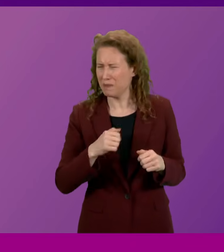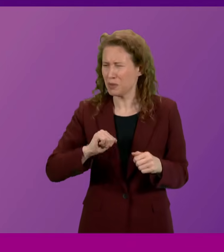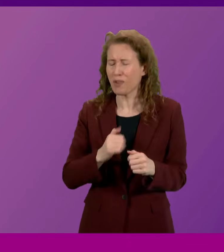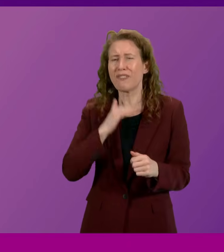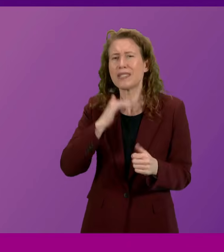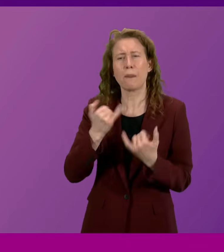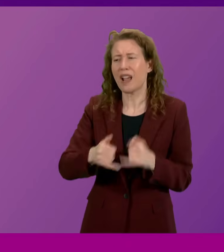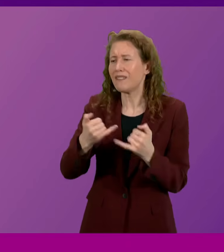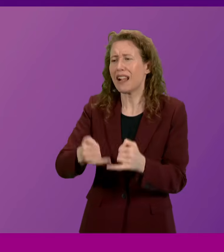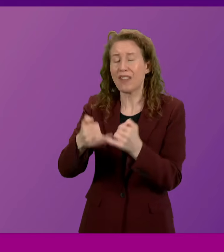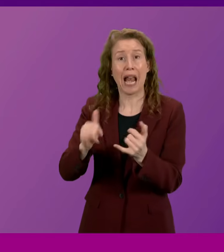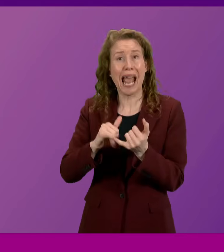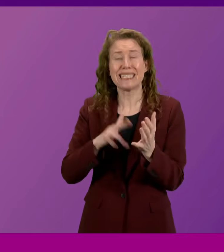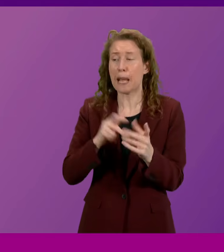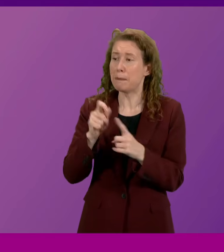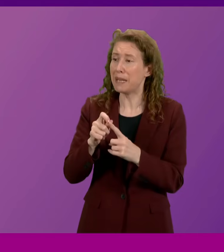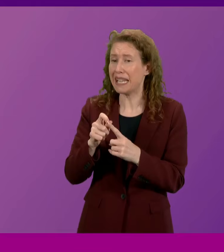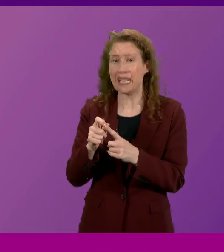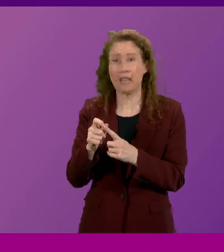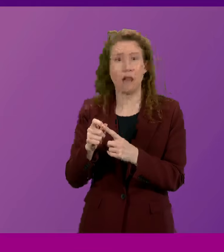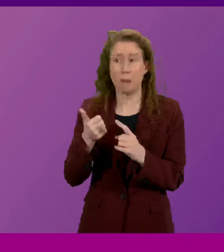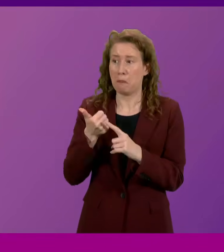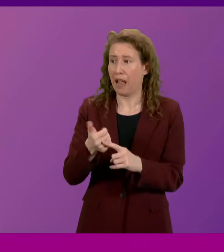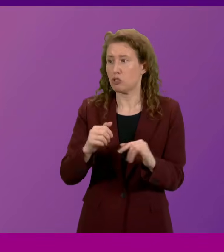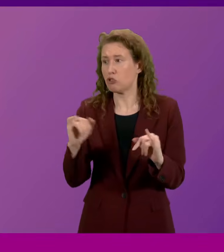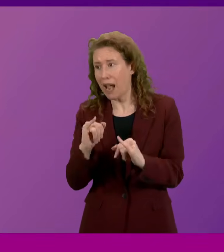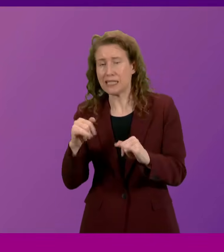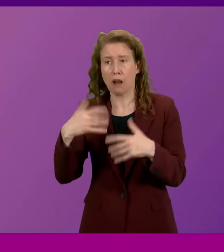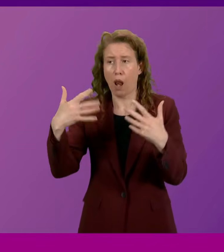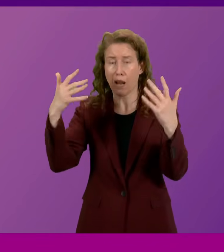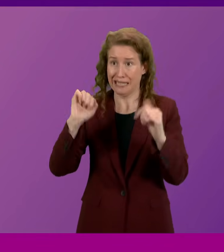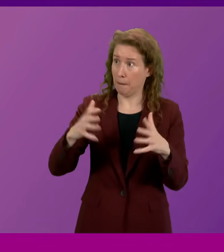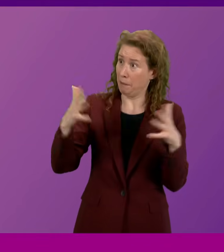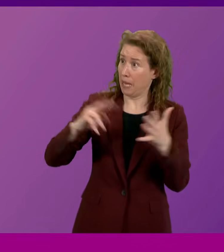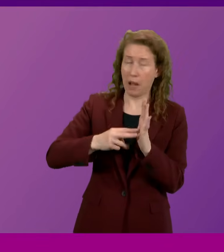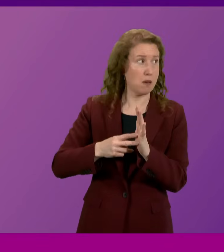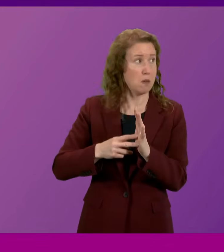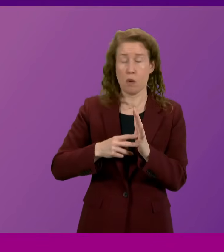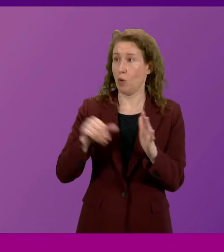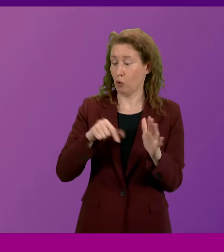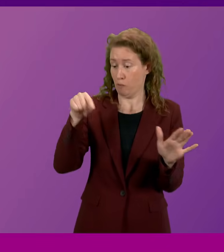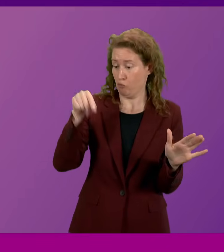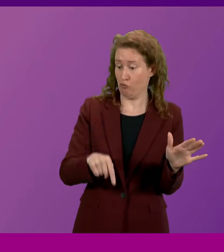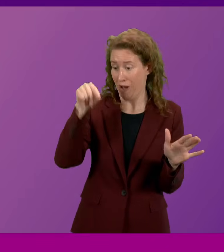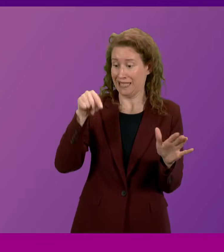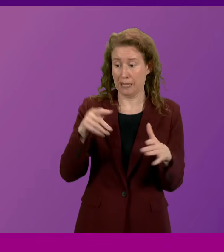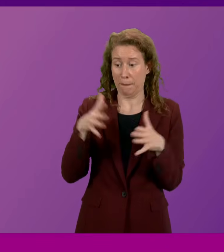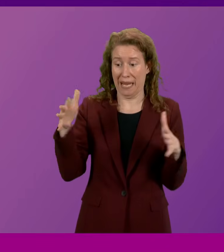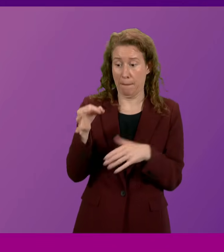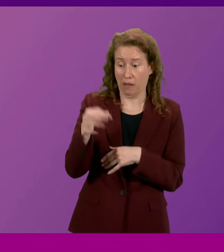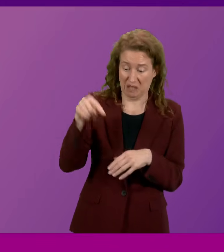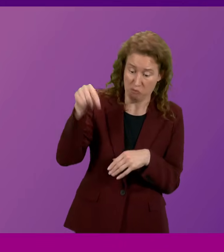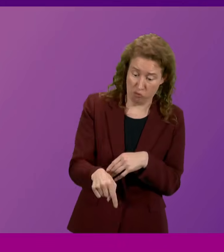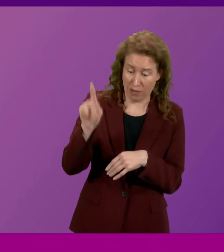the SNP back in crisis. John Swinney's big plan, quick, press the big panic independence button to try